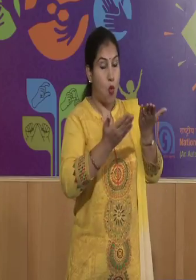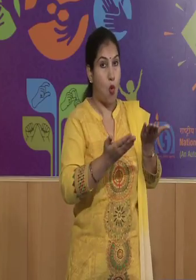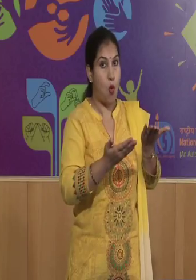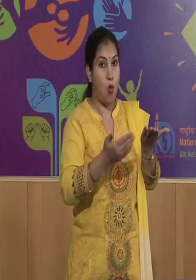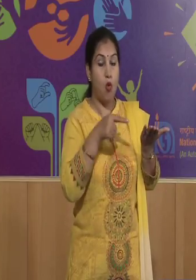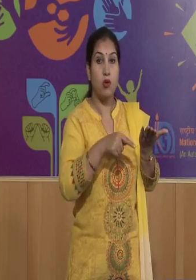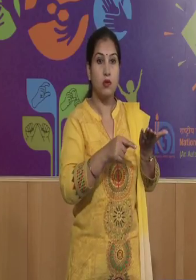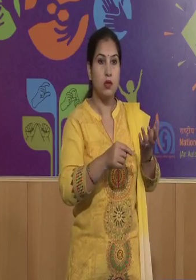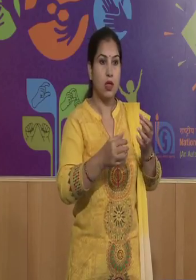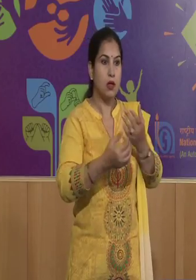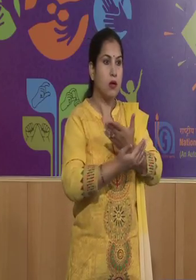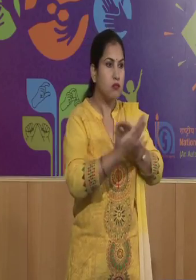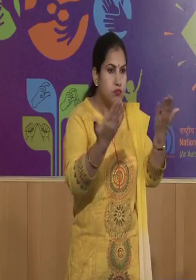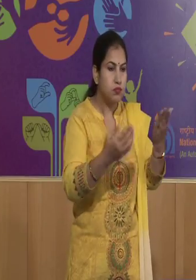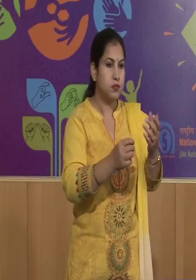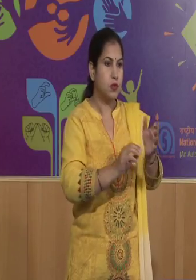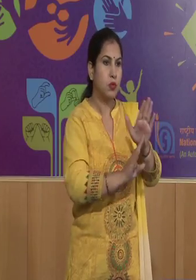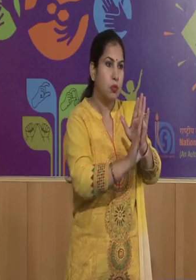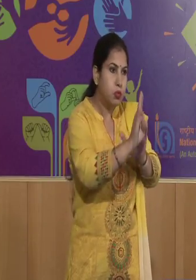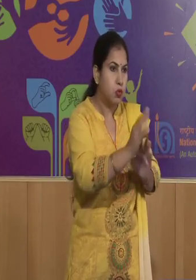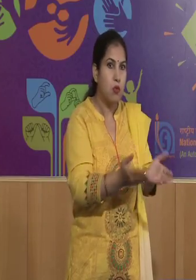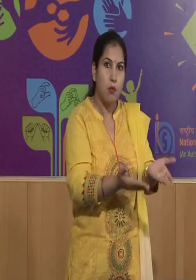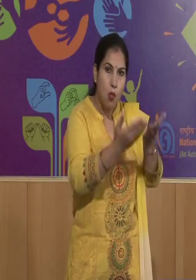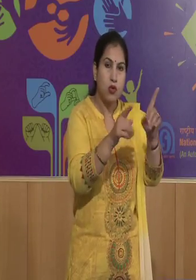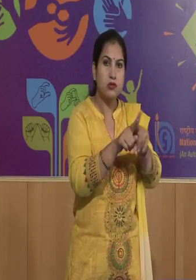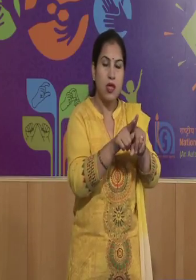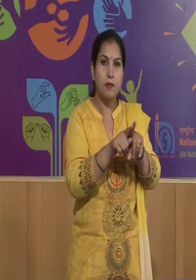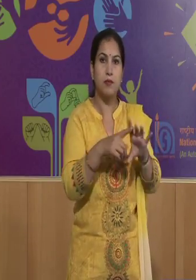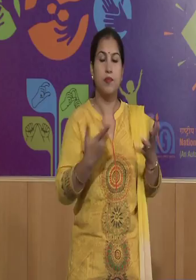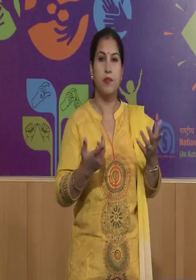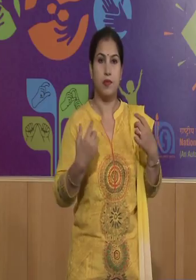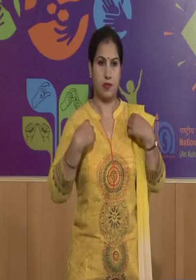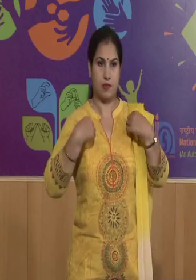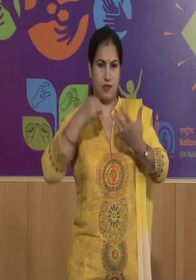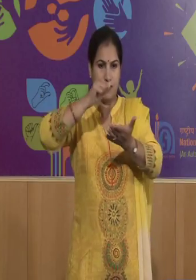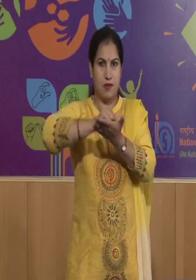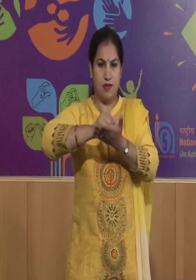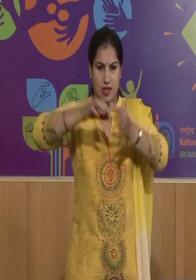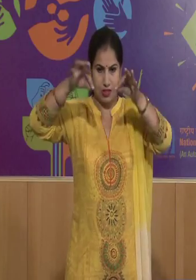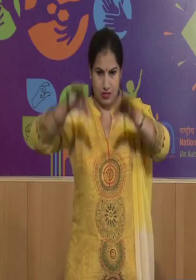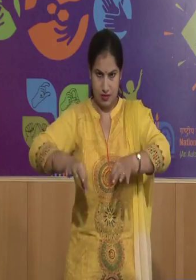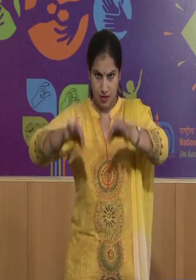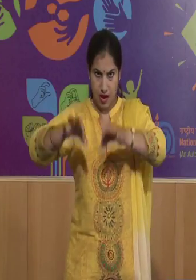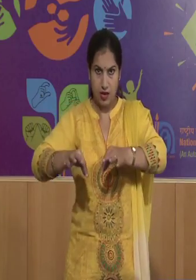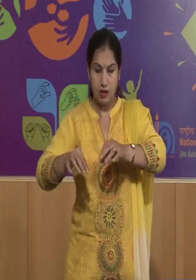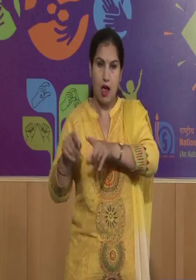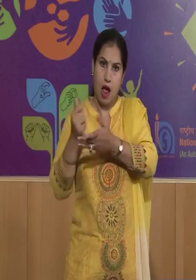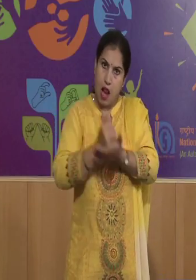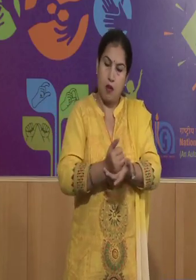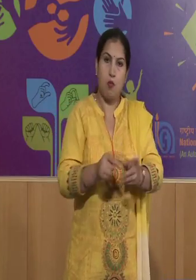growth of other industries like dyeing, bleaching, and printing.